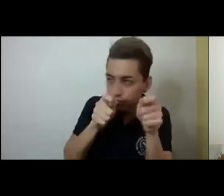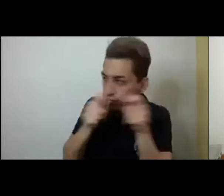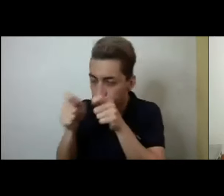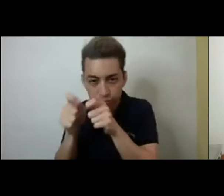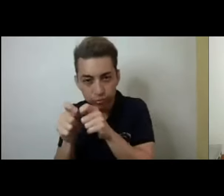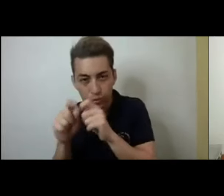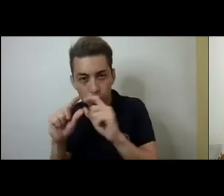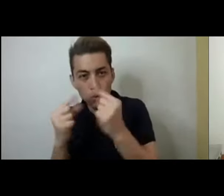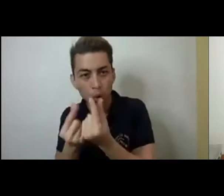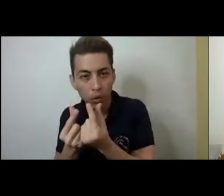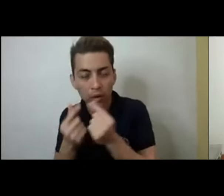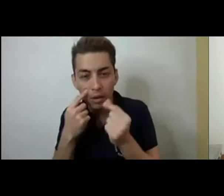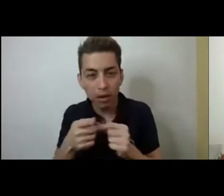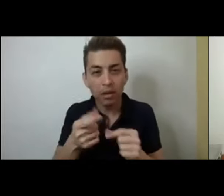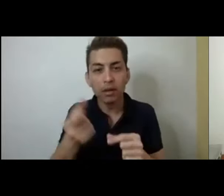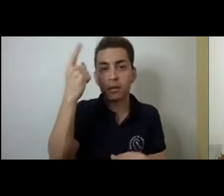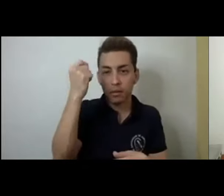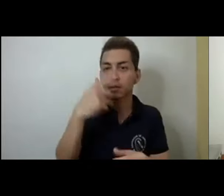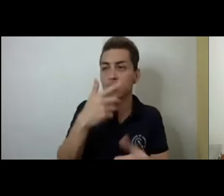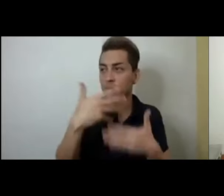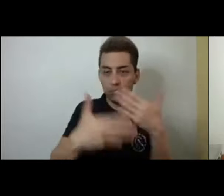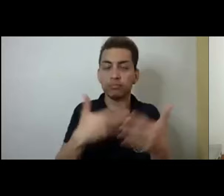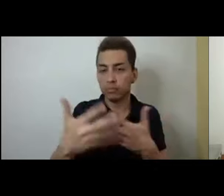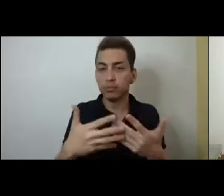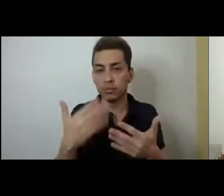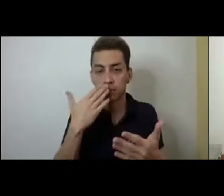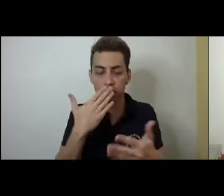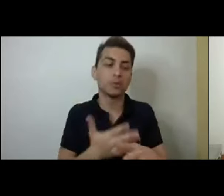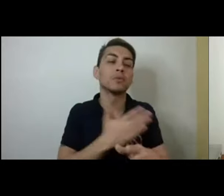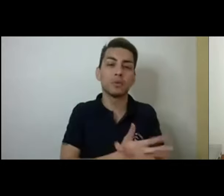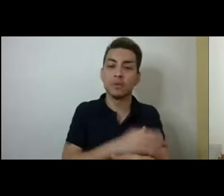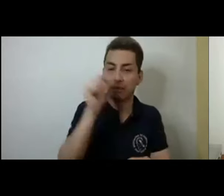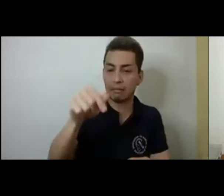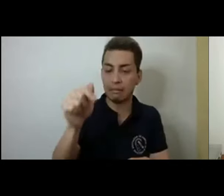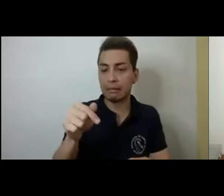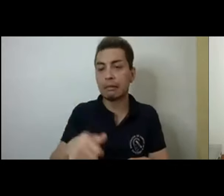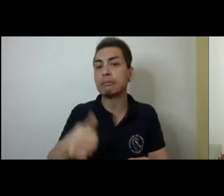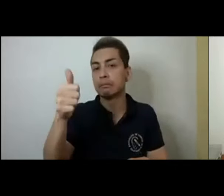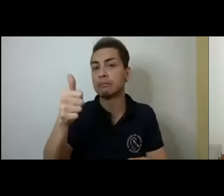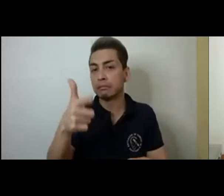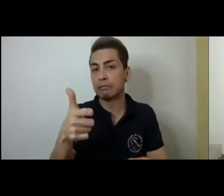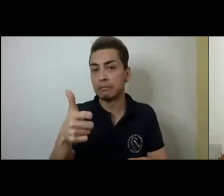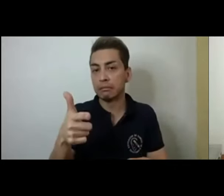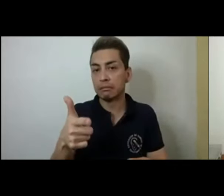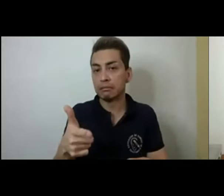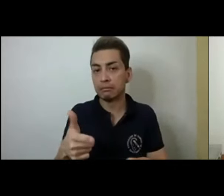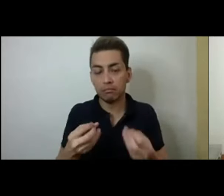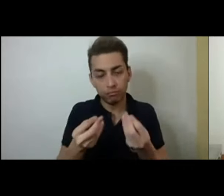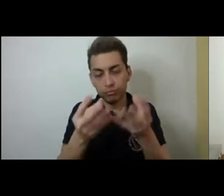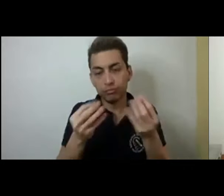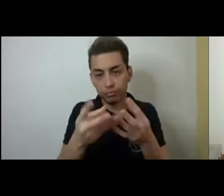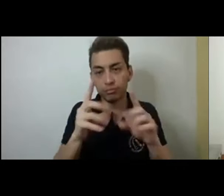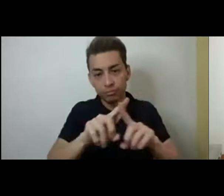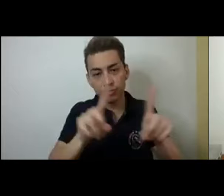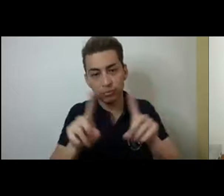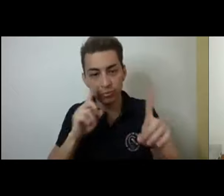of this comprehensive knowledge product and anticipate that this will be a pivotal instrument in paving the